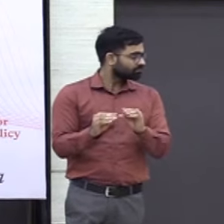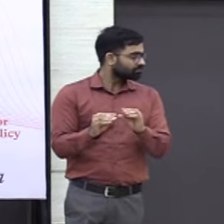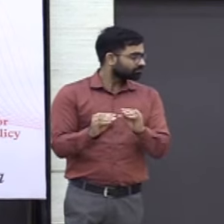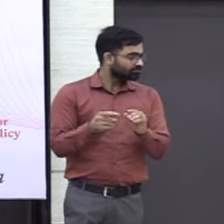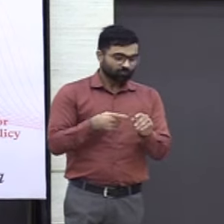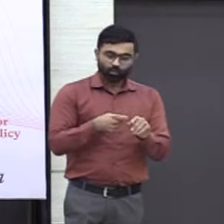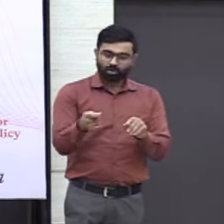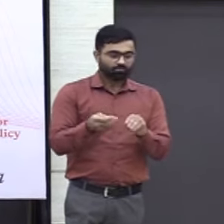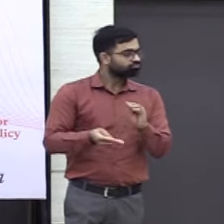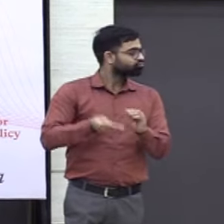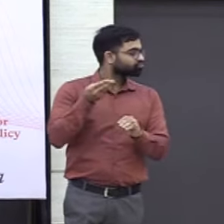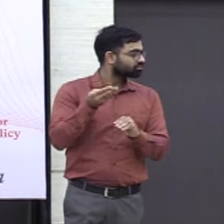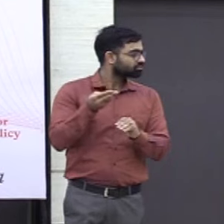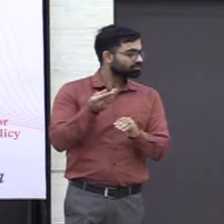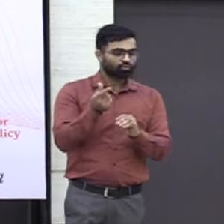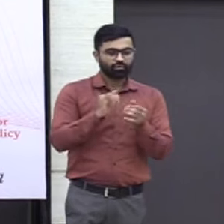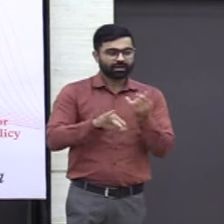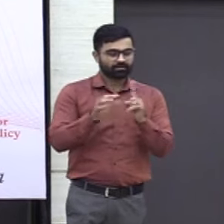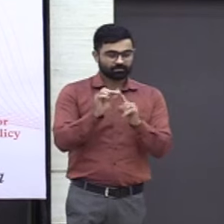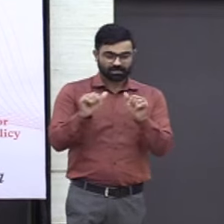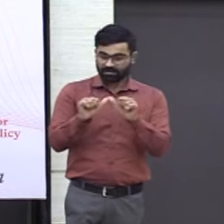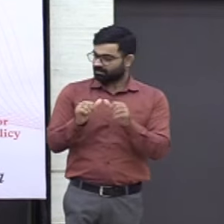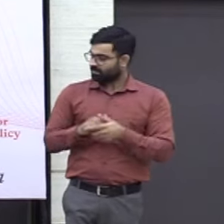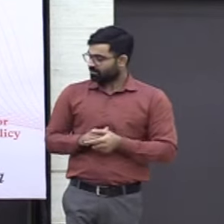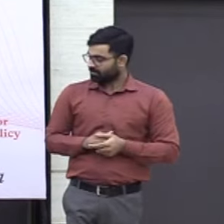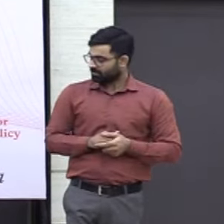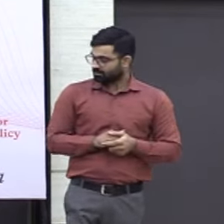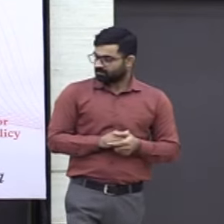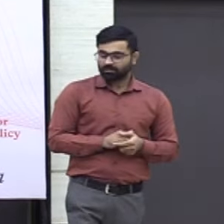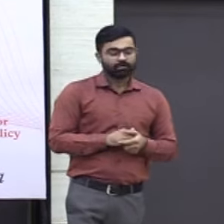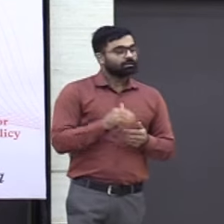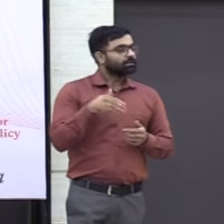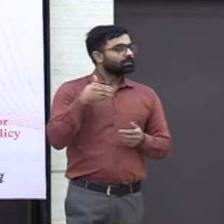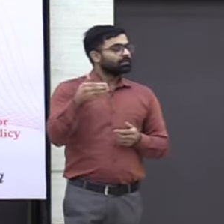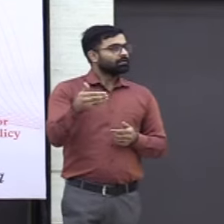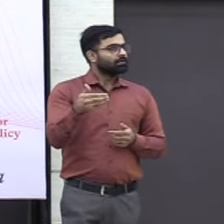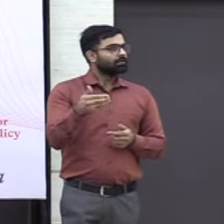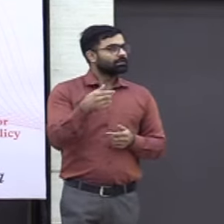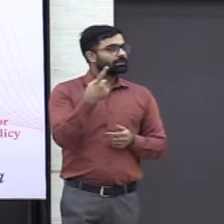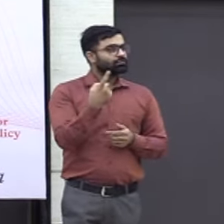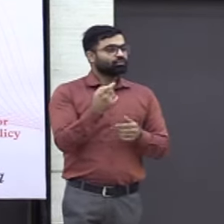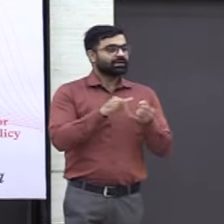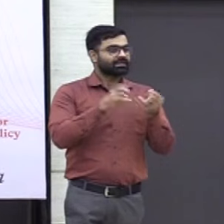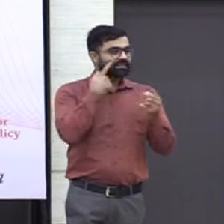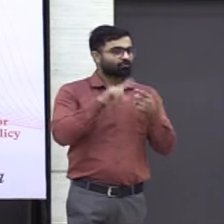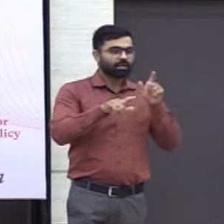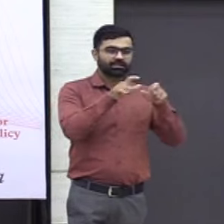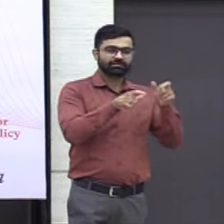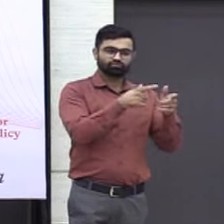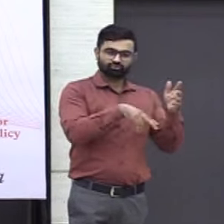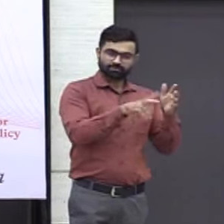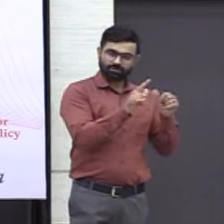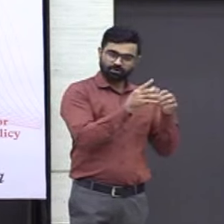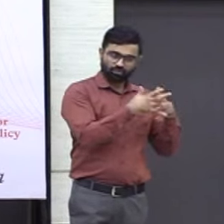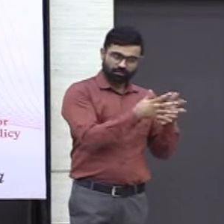reduce the crime rate. That's the USP of this, at least in the masses. I think since in the inception of civilization, we